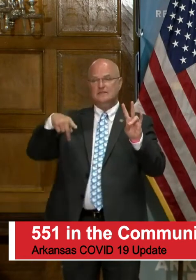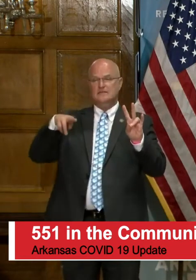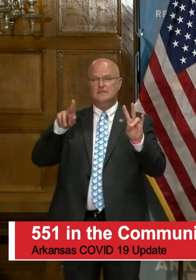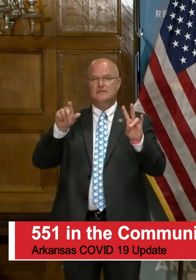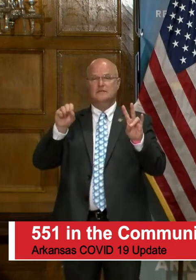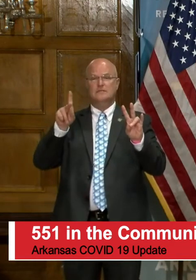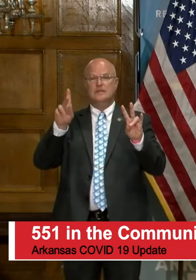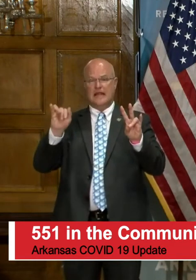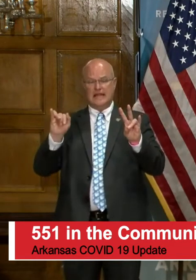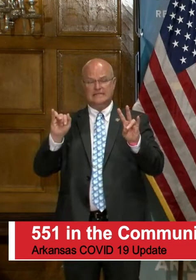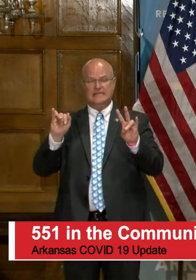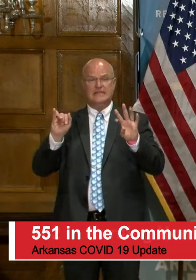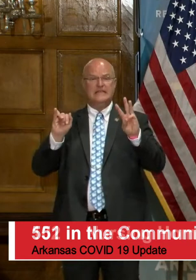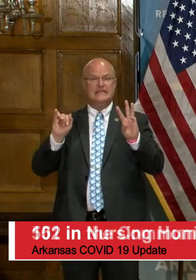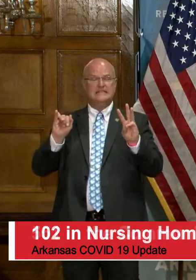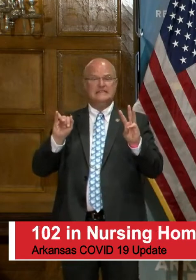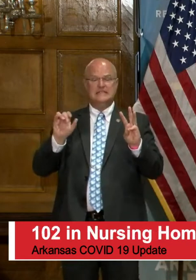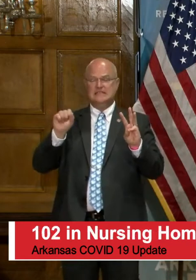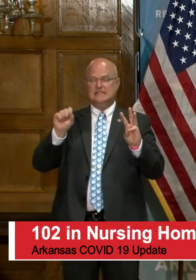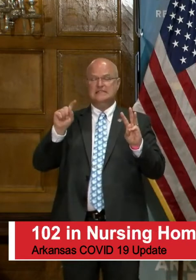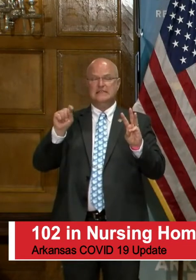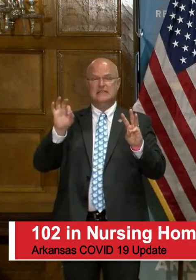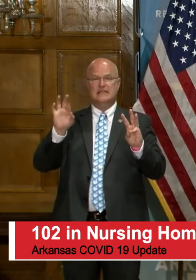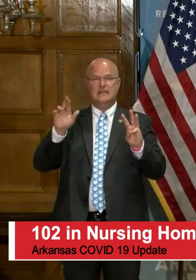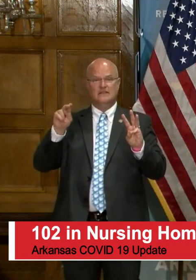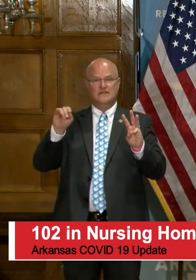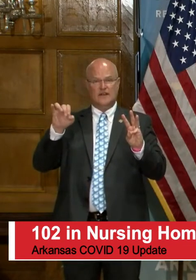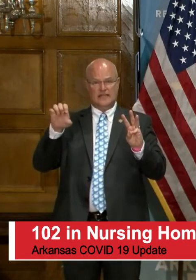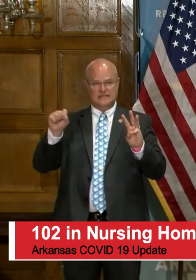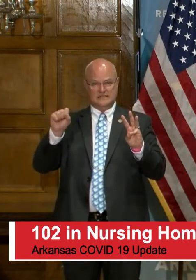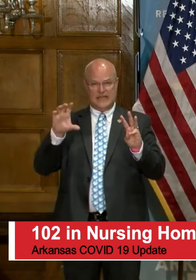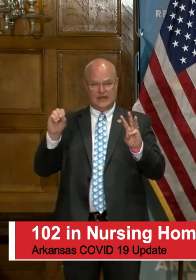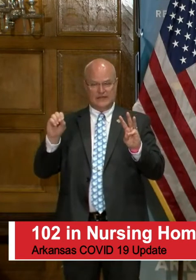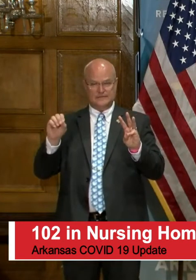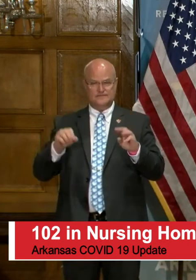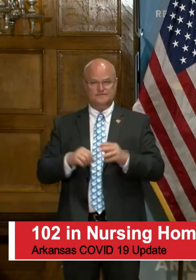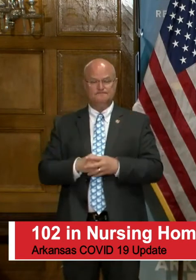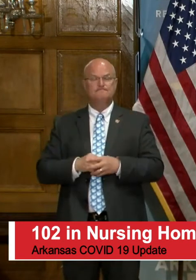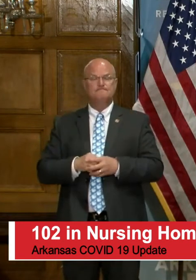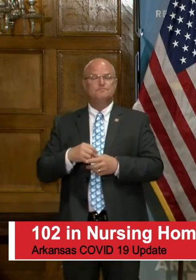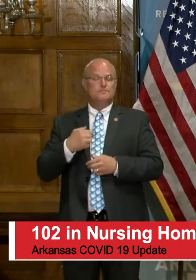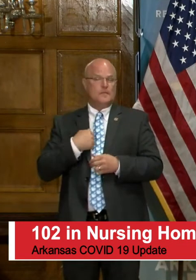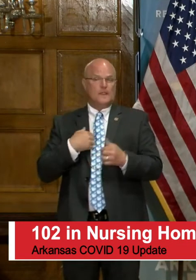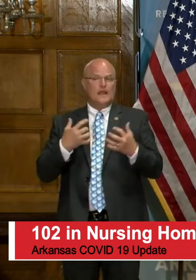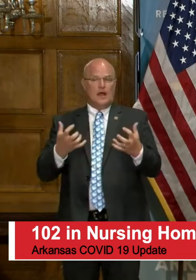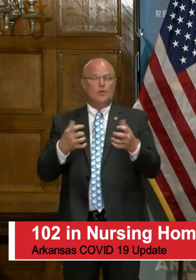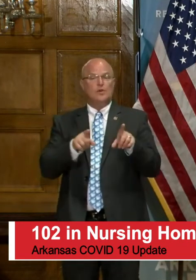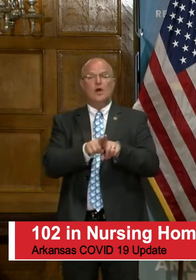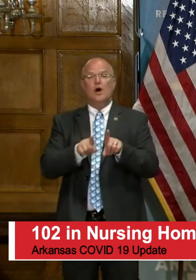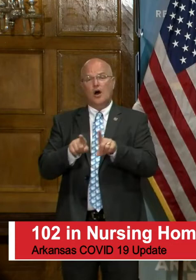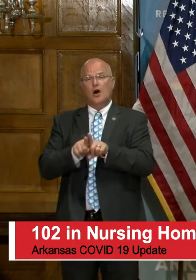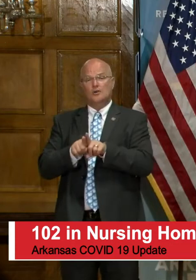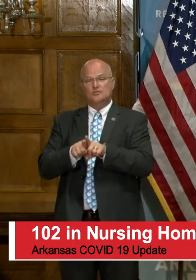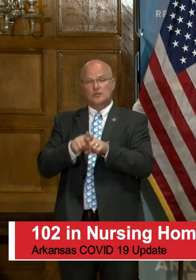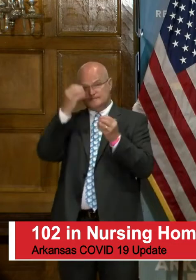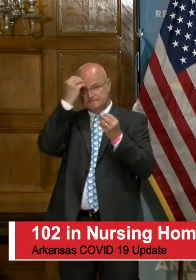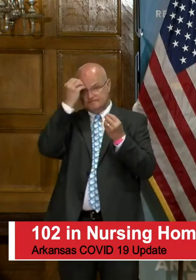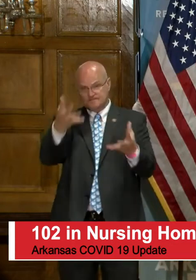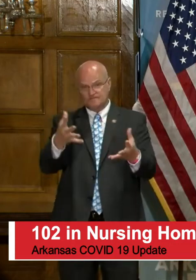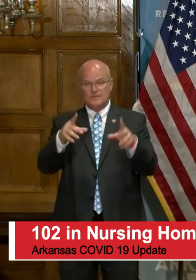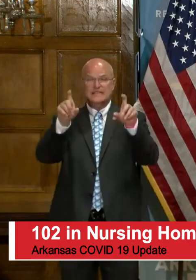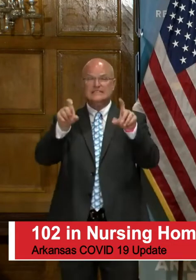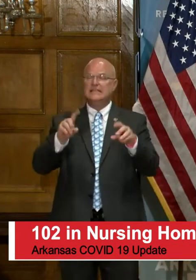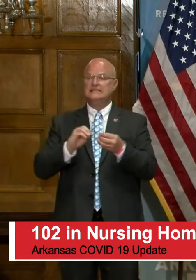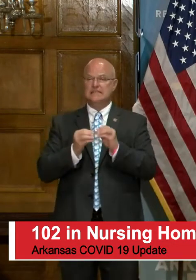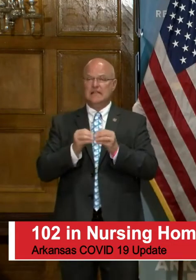Pulaski County, and 6 from St. Francis County. I wanted to Also, talk about our